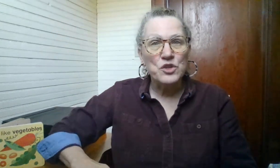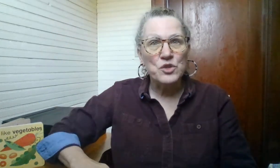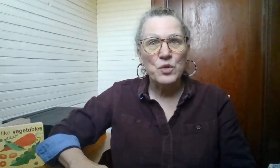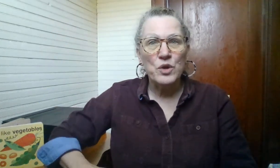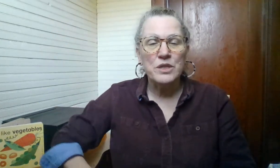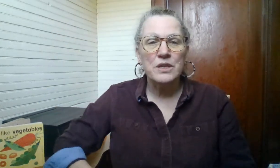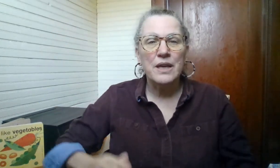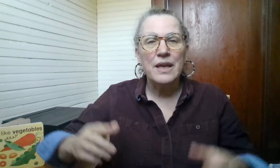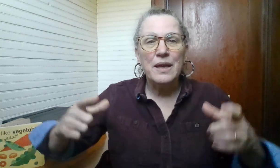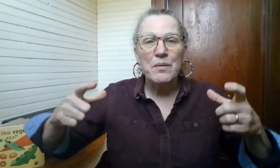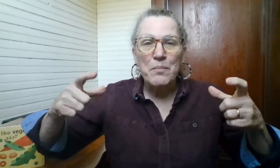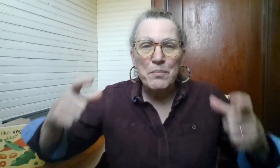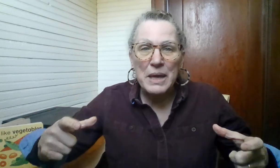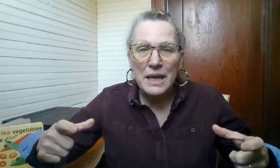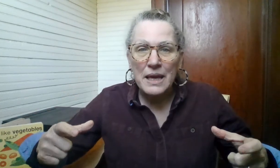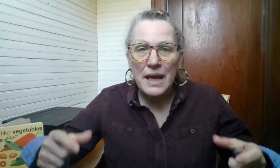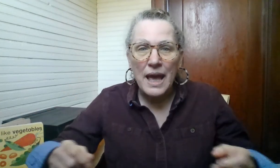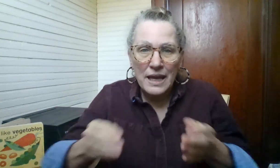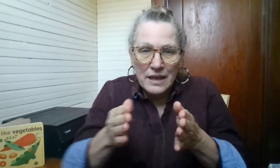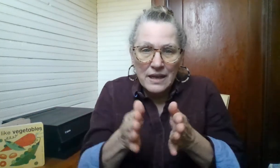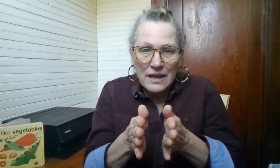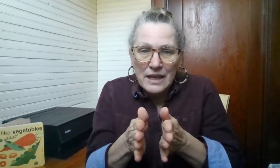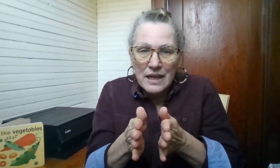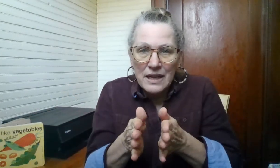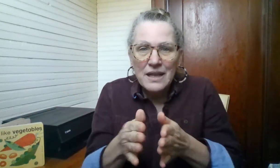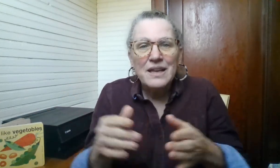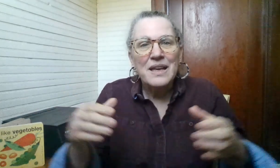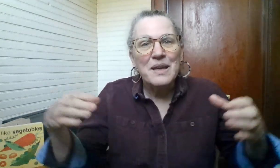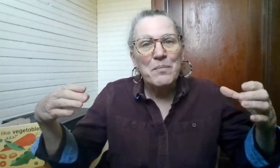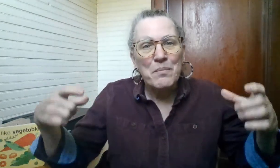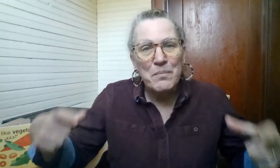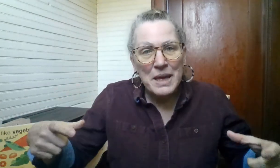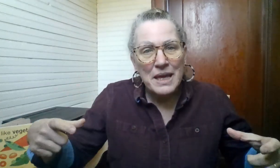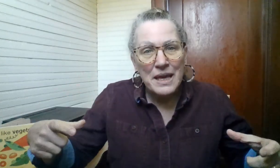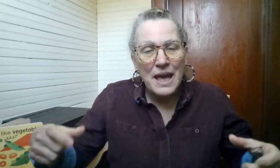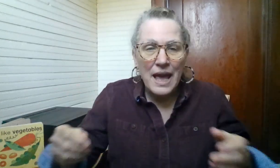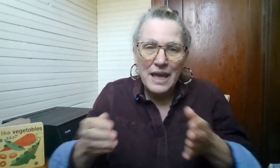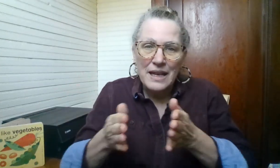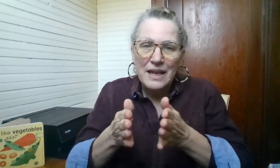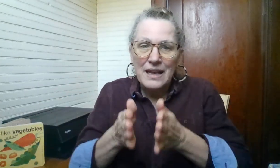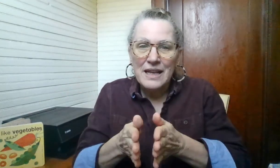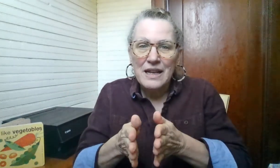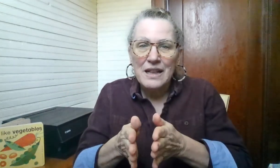short, big and little, big and little.